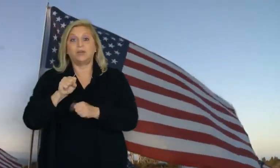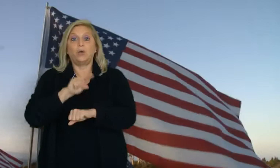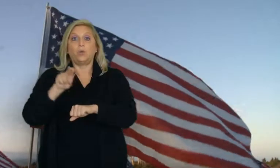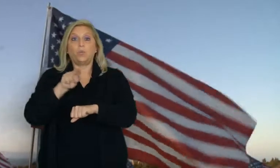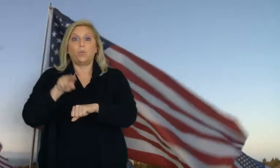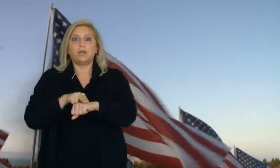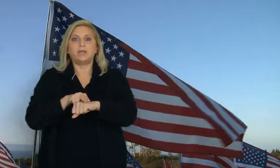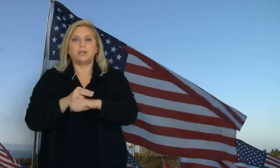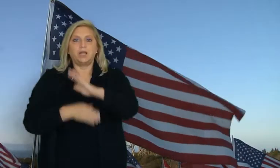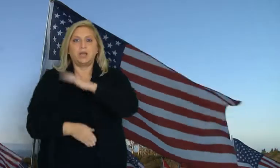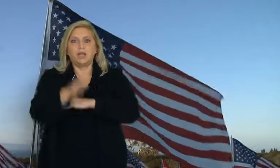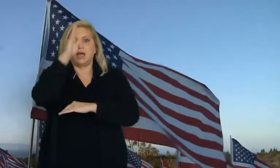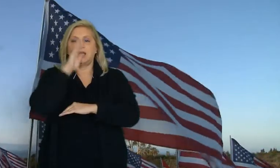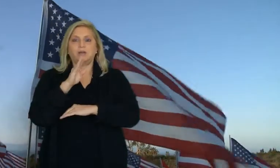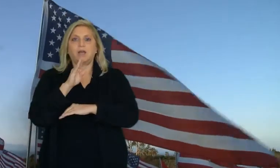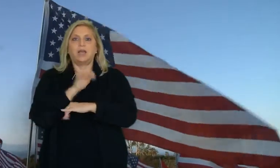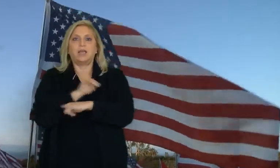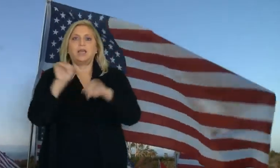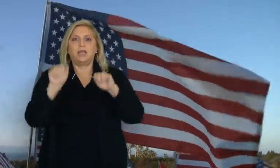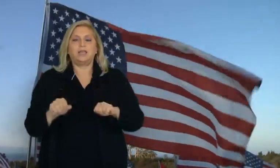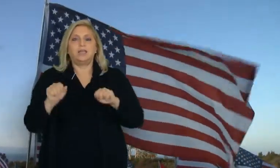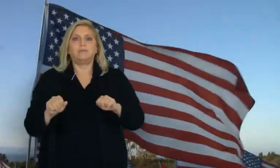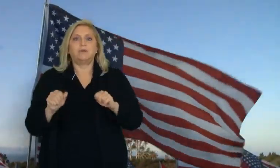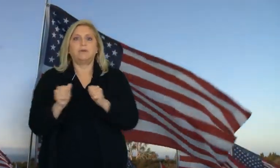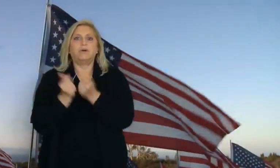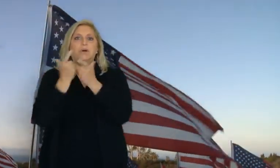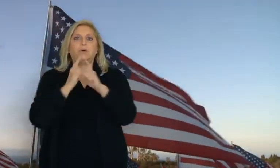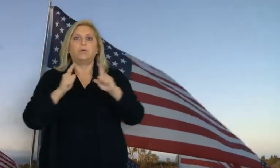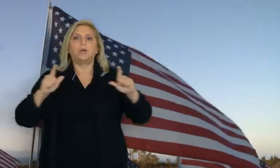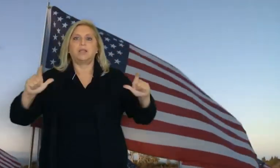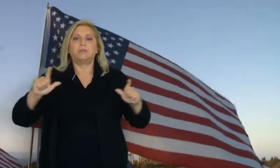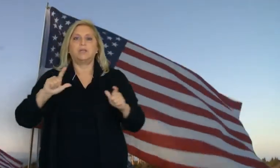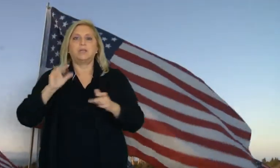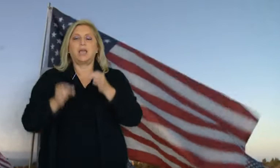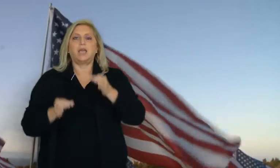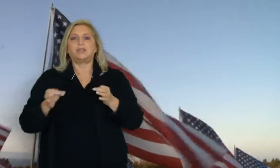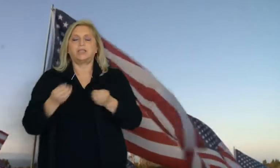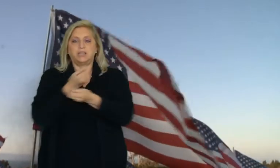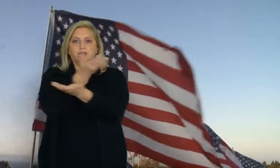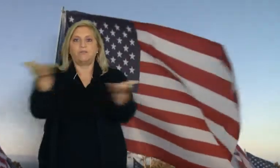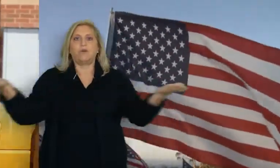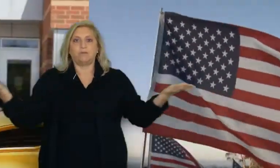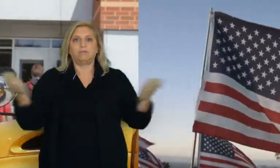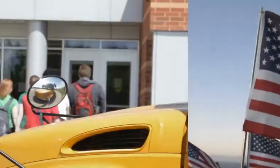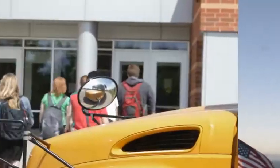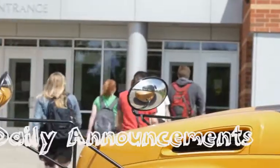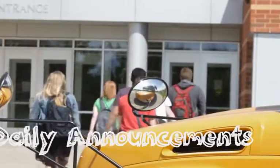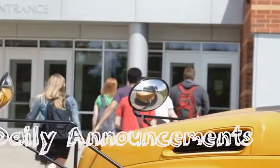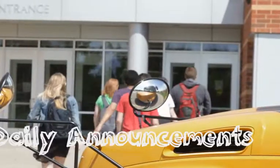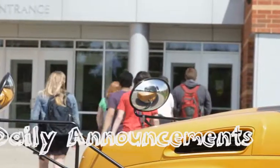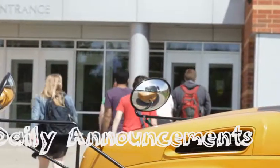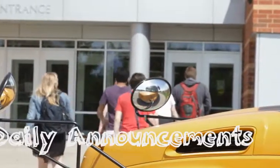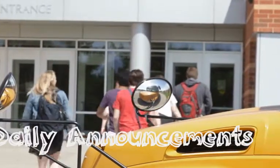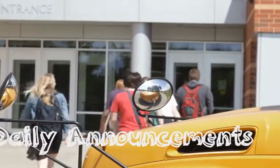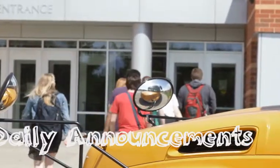stands, one nation, under God, indivisible, with liberty and justice for all.